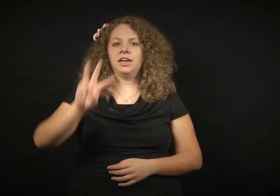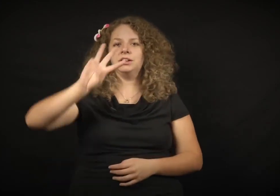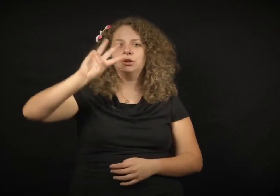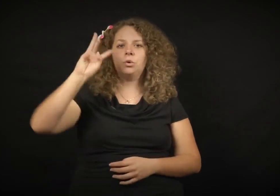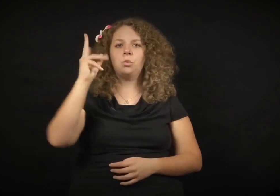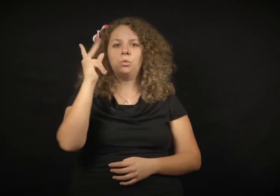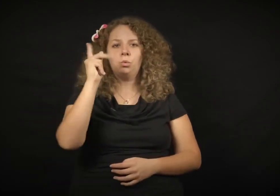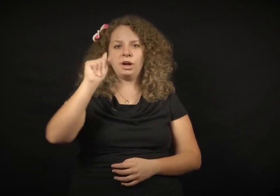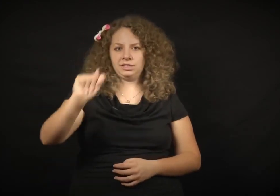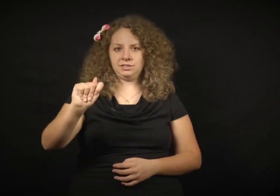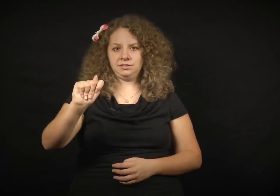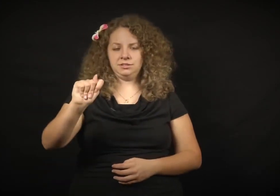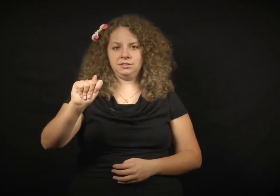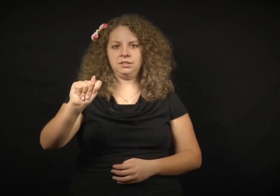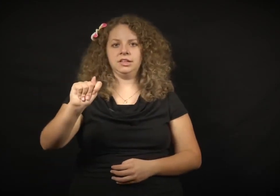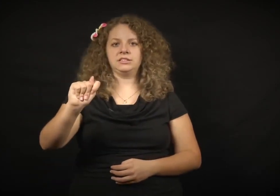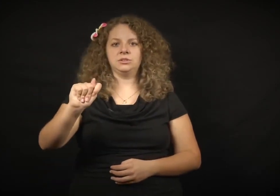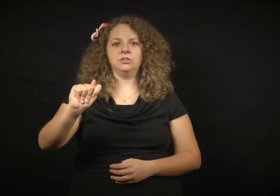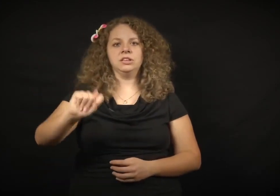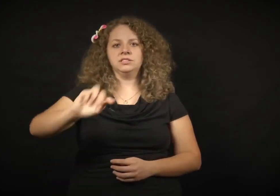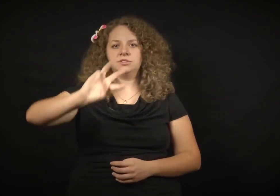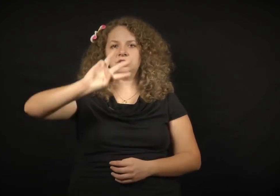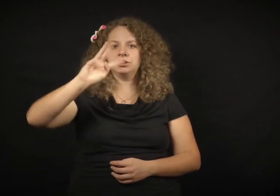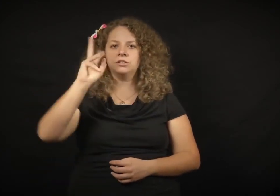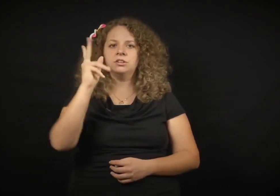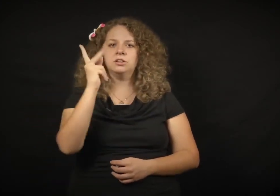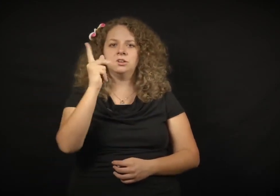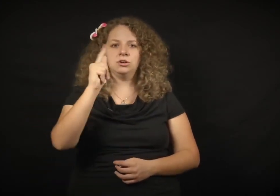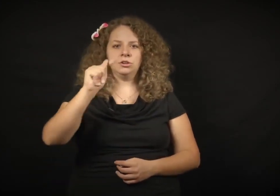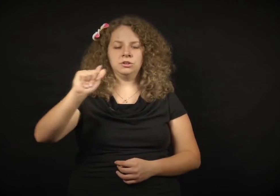and what, the lexicalized version.